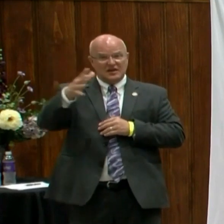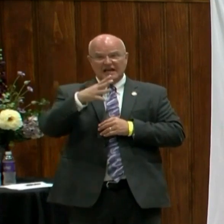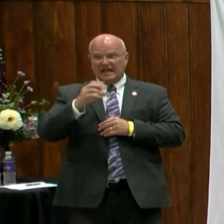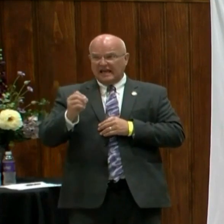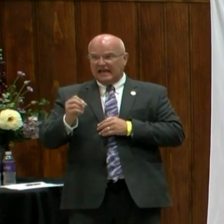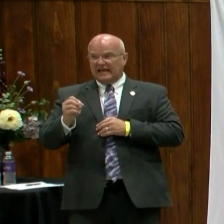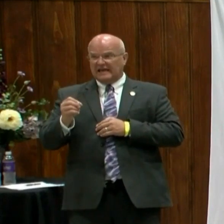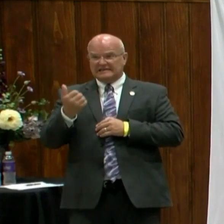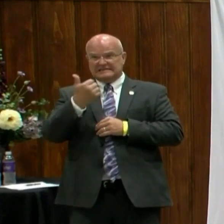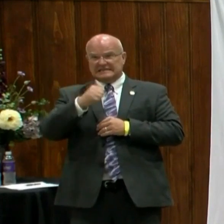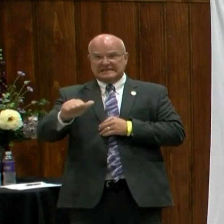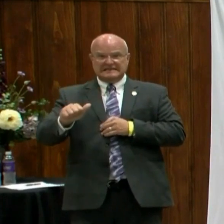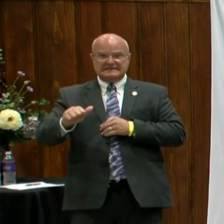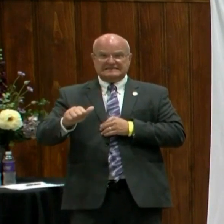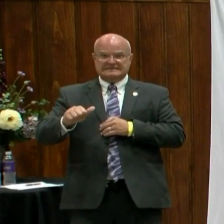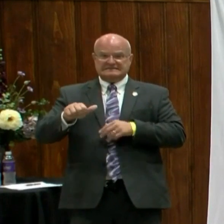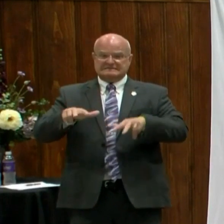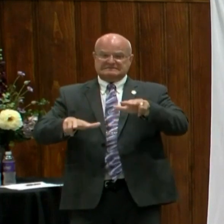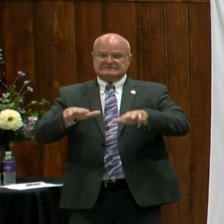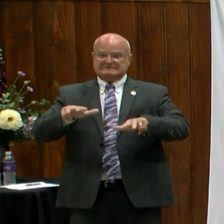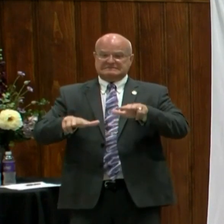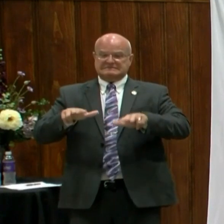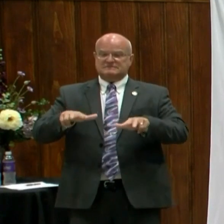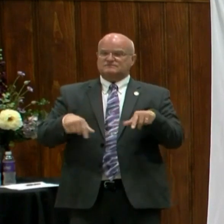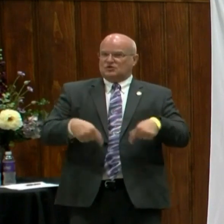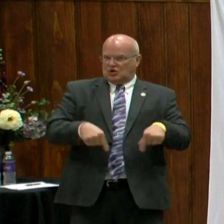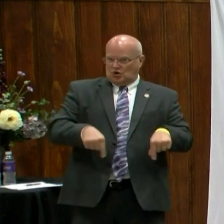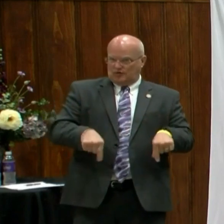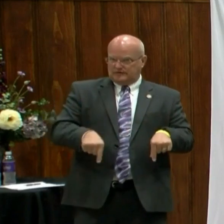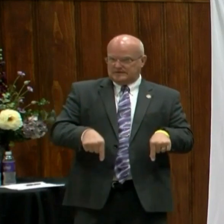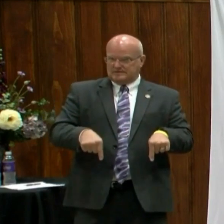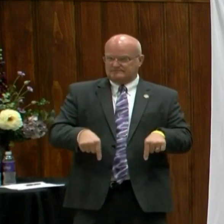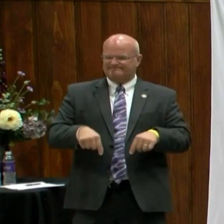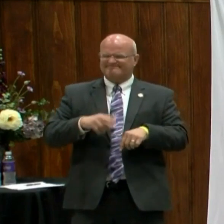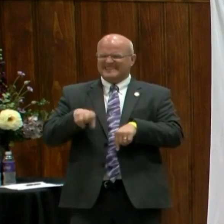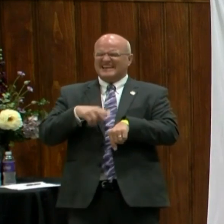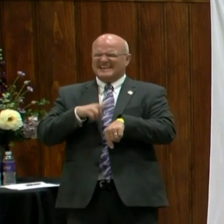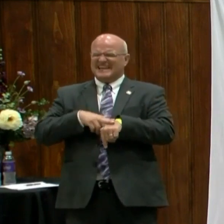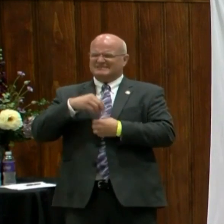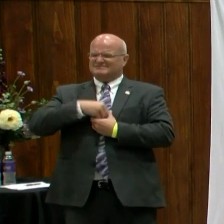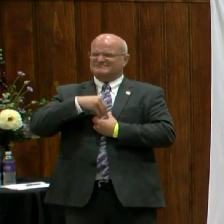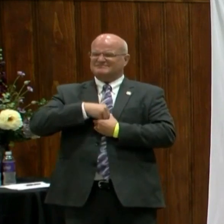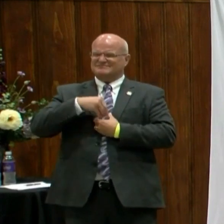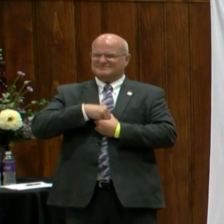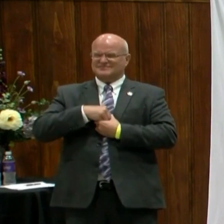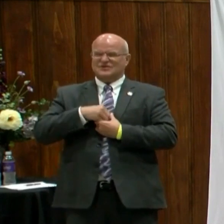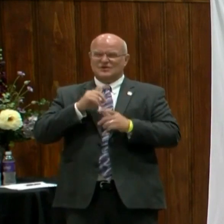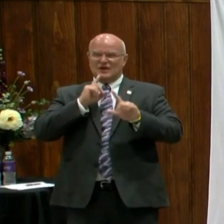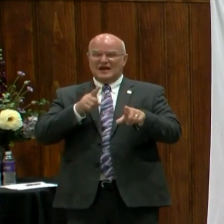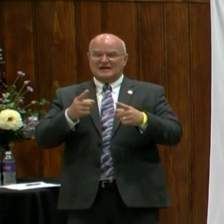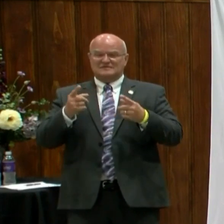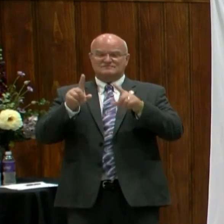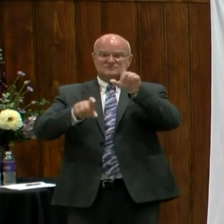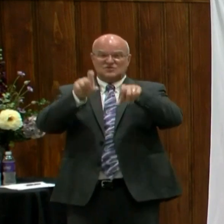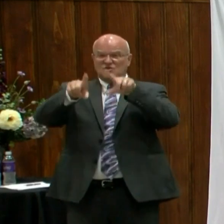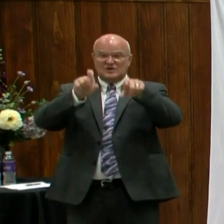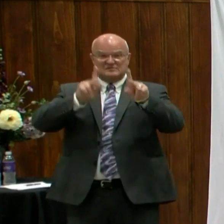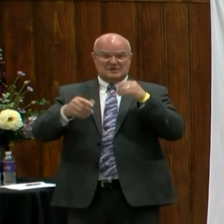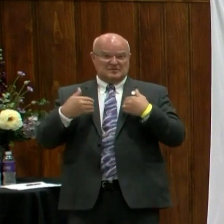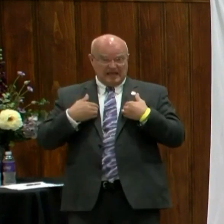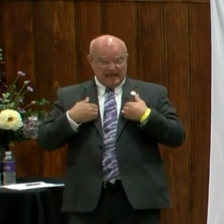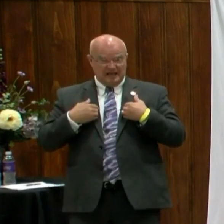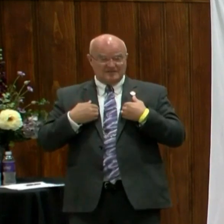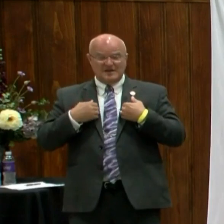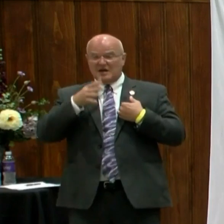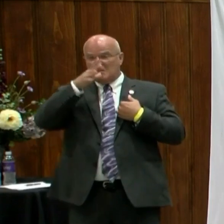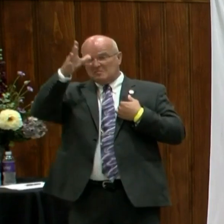if there's any uncertainty, they get nervous about it. So I think it's a natural reaction that there's a lot of questions that parents have, a lot